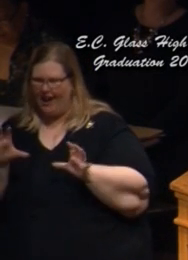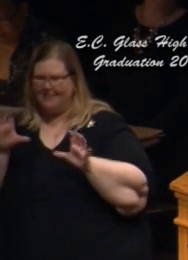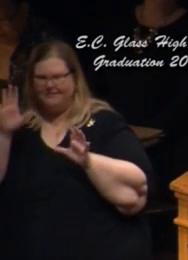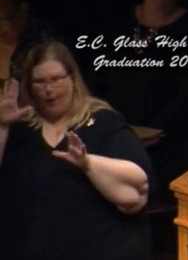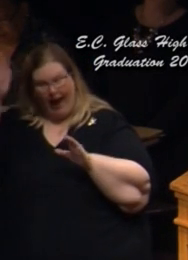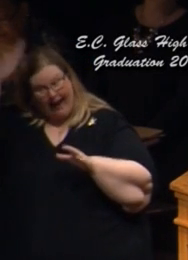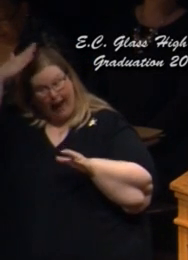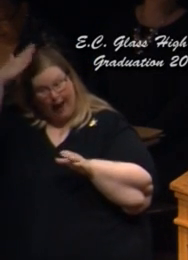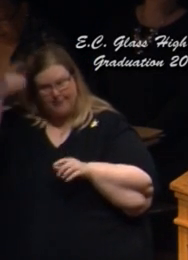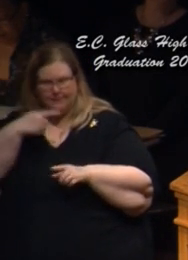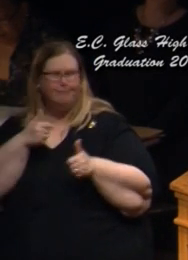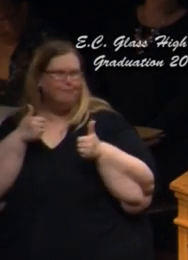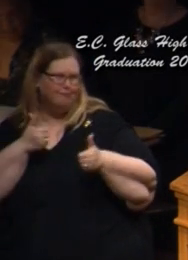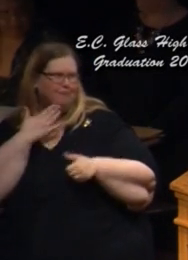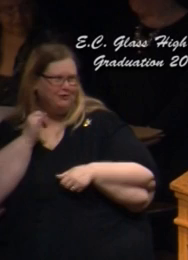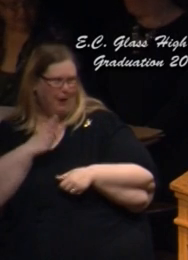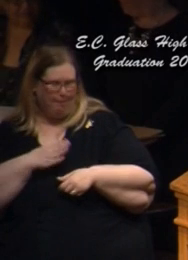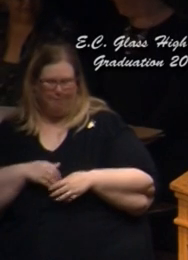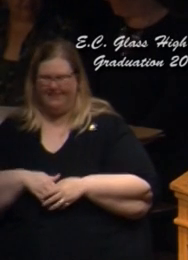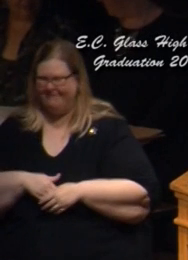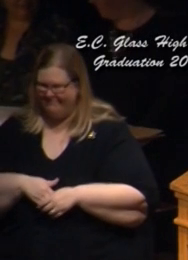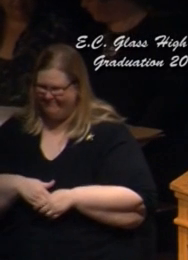caps. Great job.